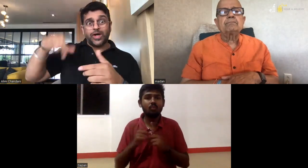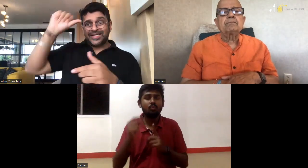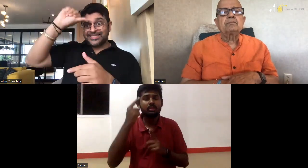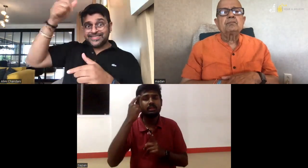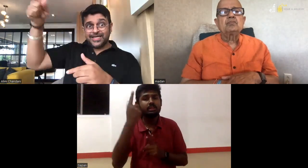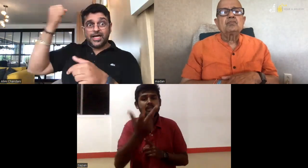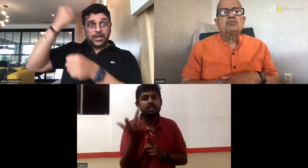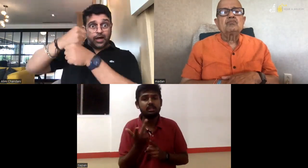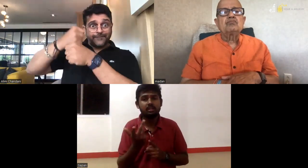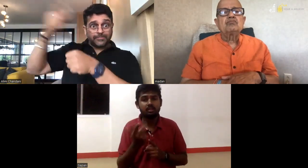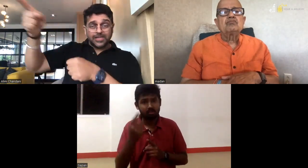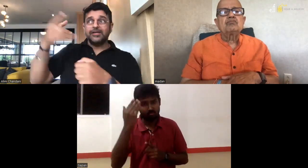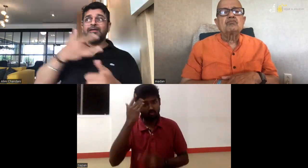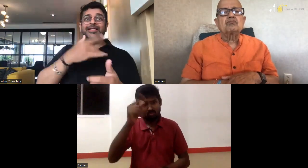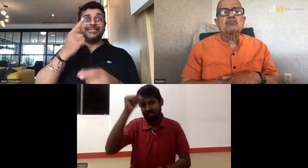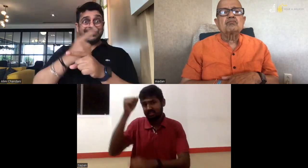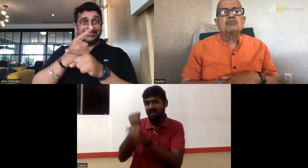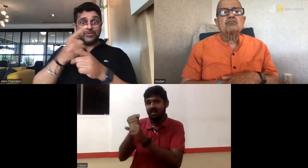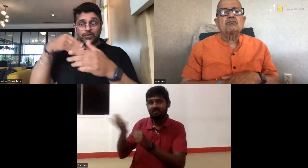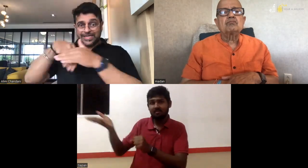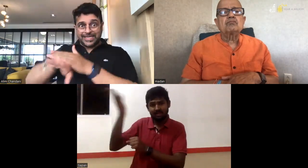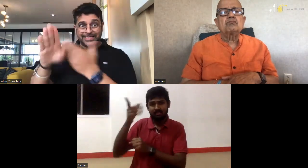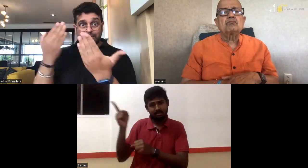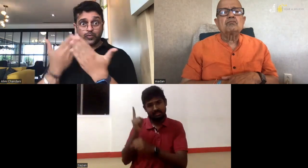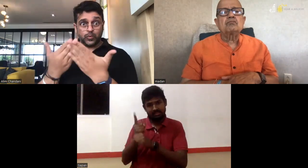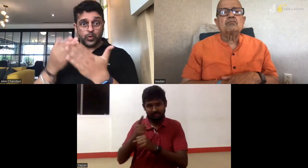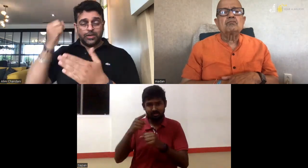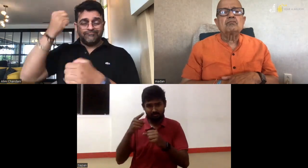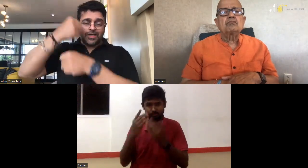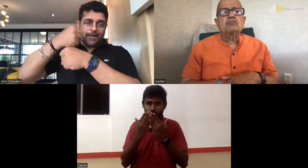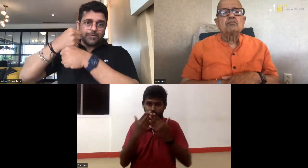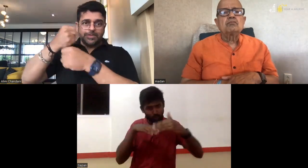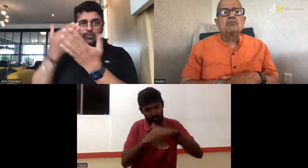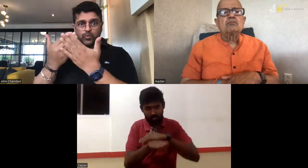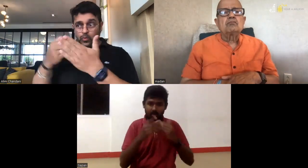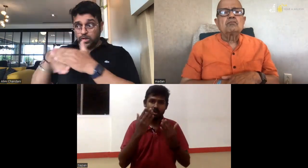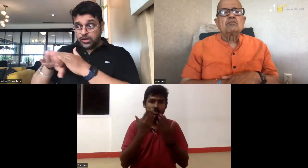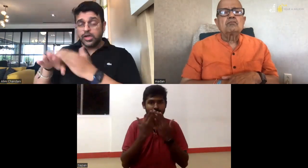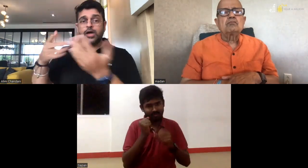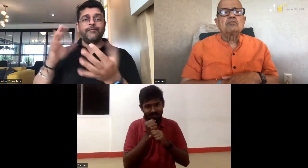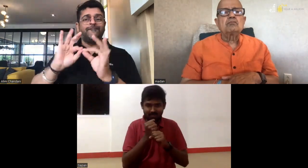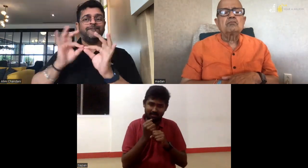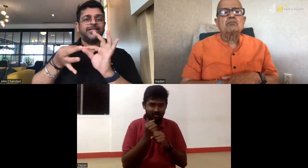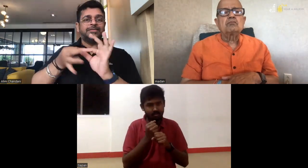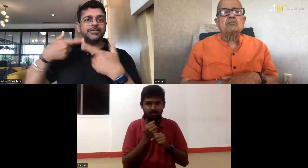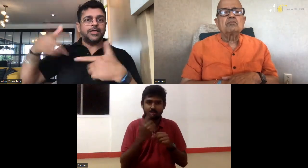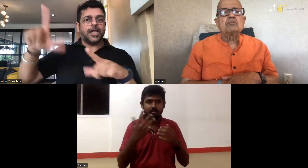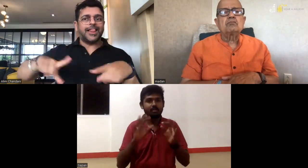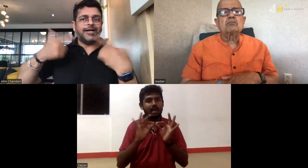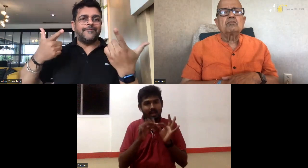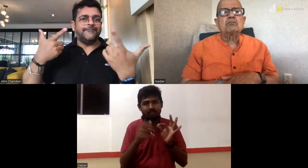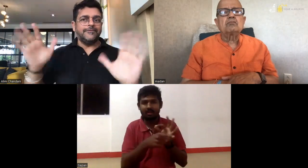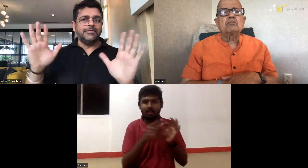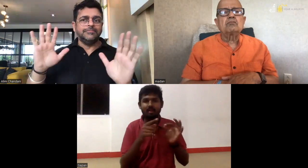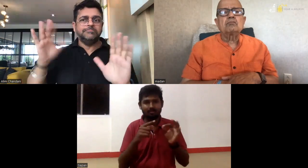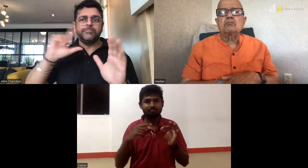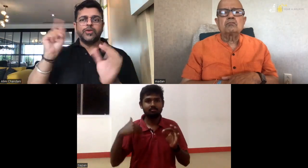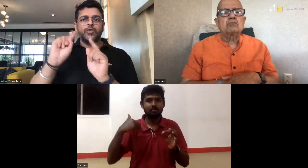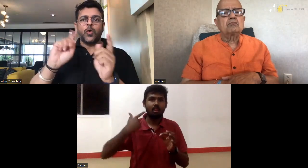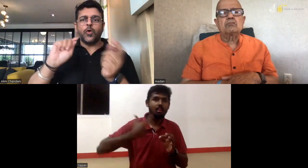see it's easy to blame other people, right, for not doing such thing. World is not perfect, everyone does a